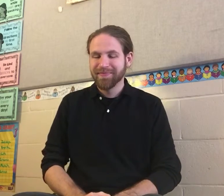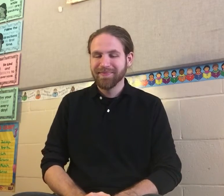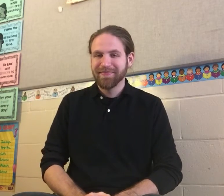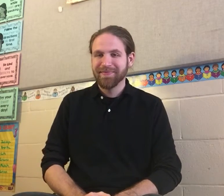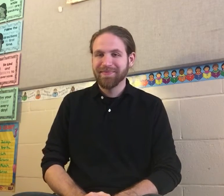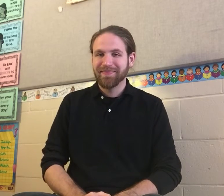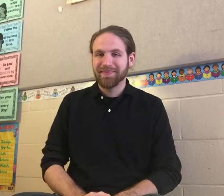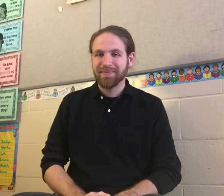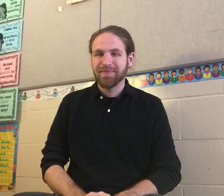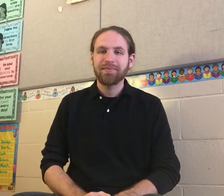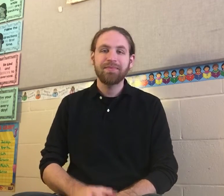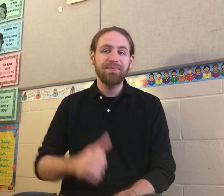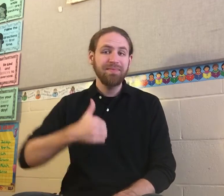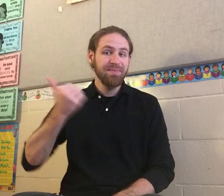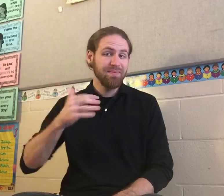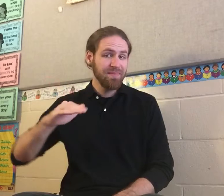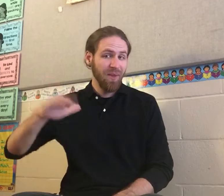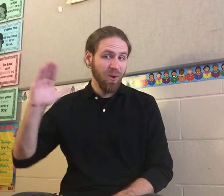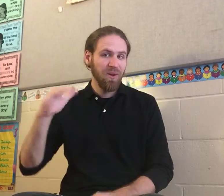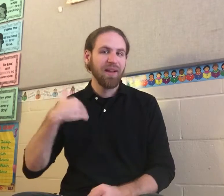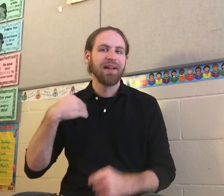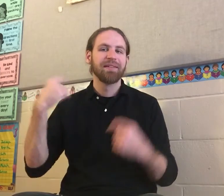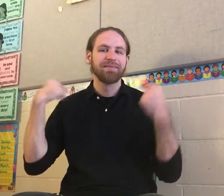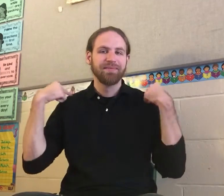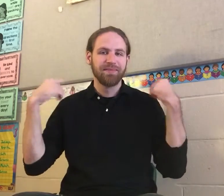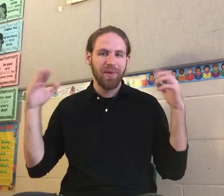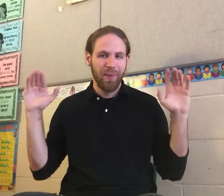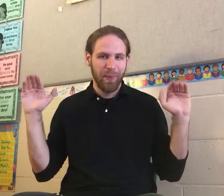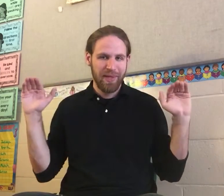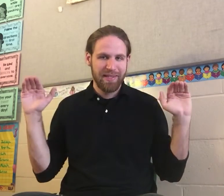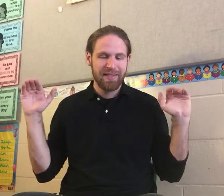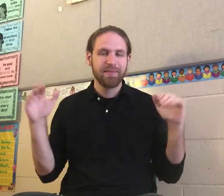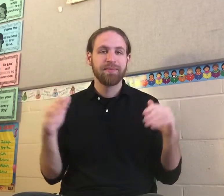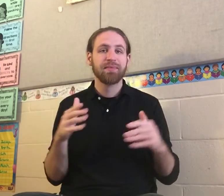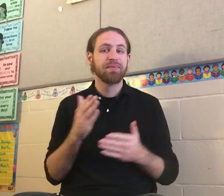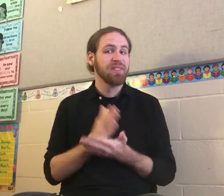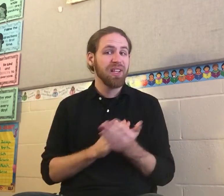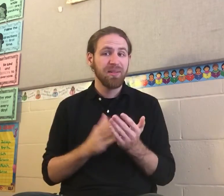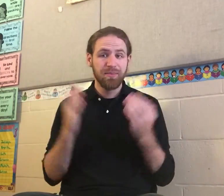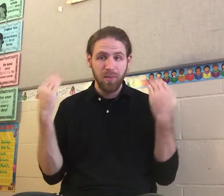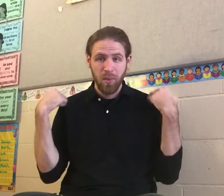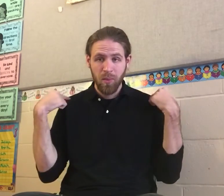Other adult insects have wings, and some insects don't have any wings at all.